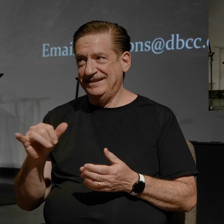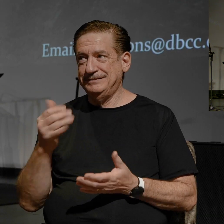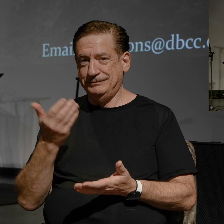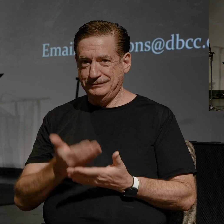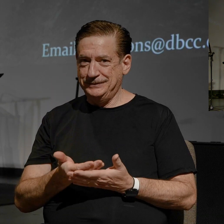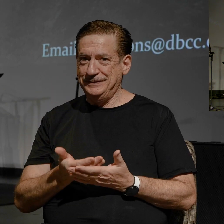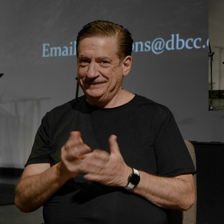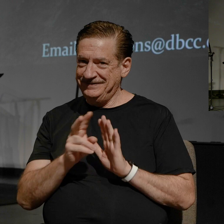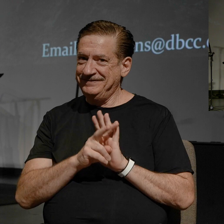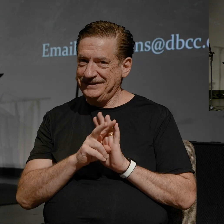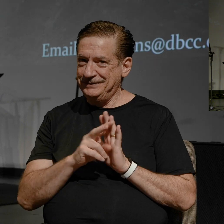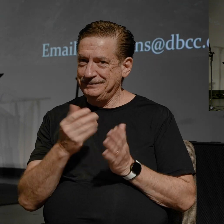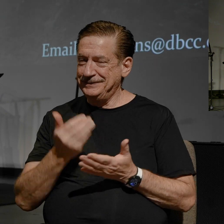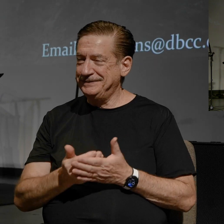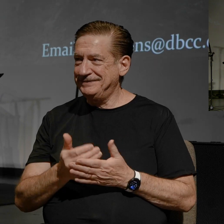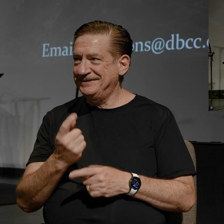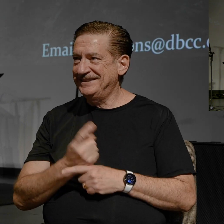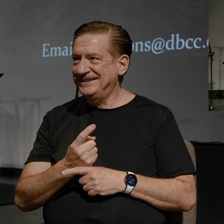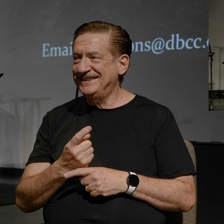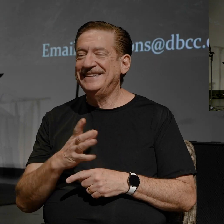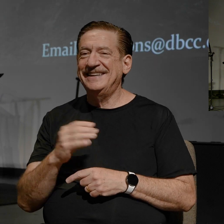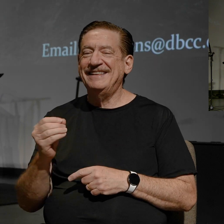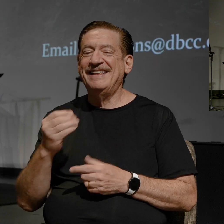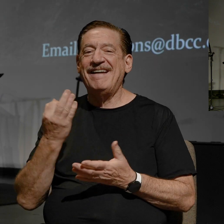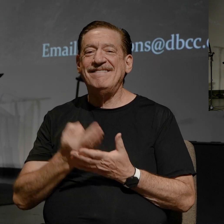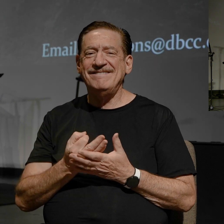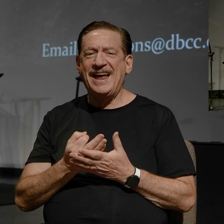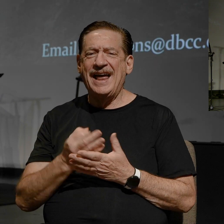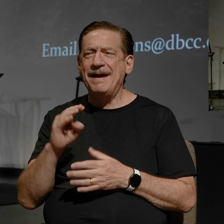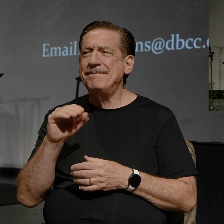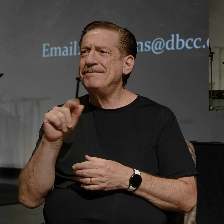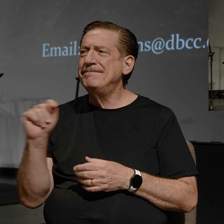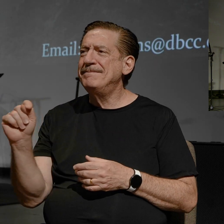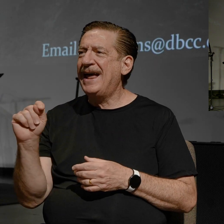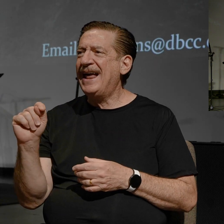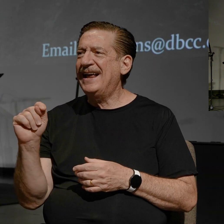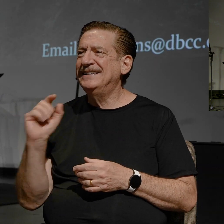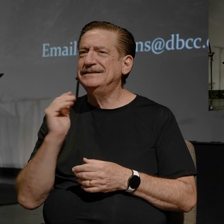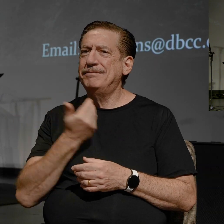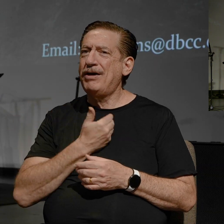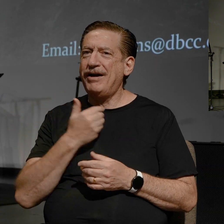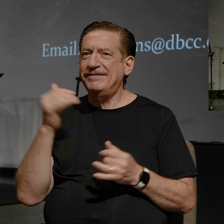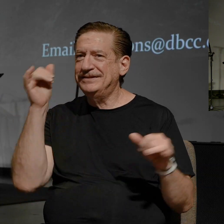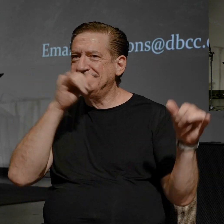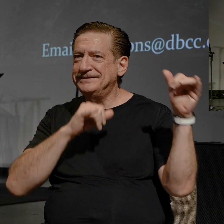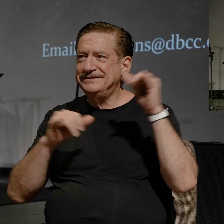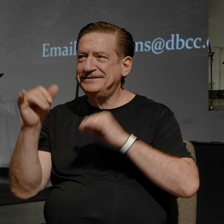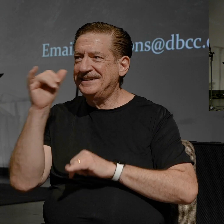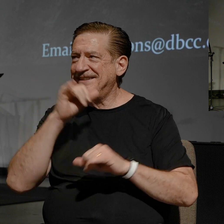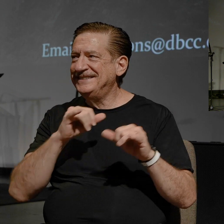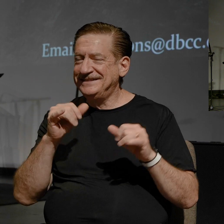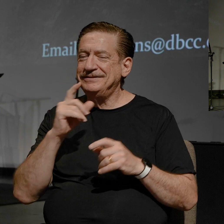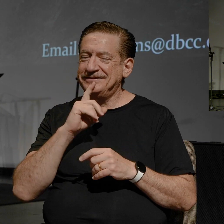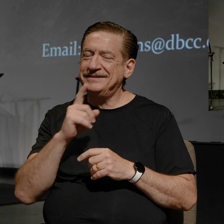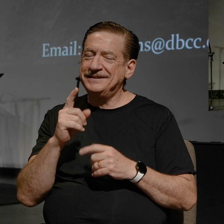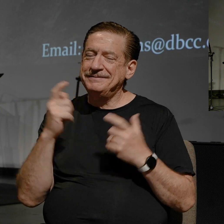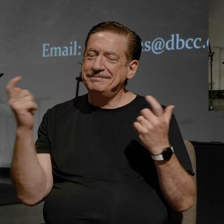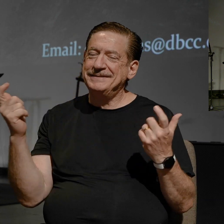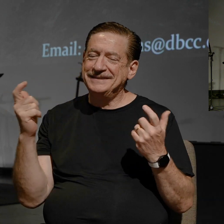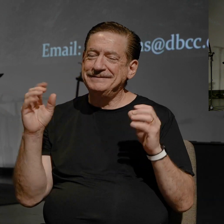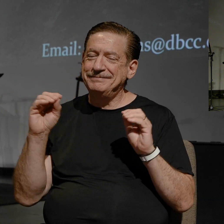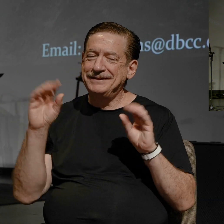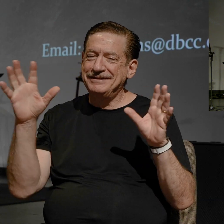it? The fact that we roped Matt in to be part of our shenanigans is perhaps the biggest miracle of